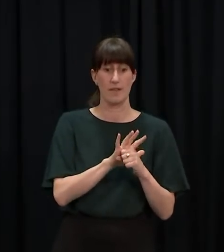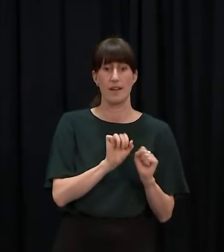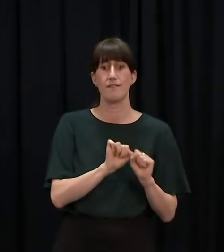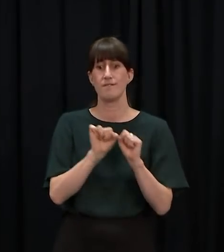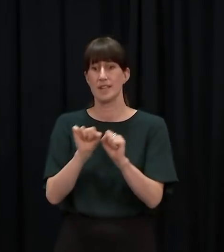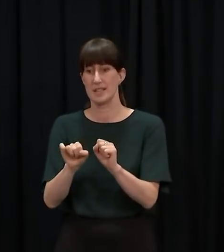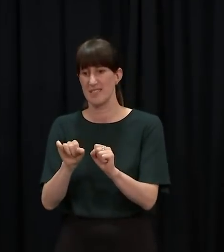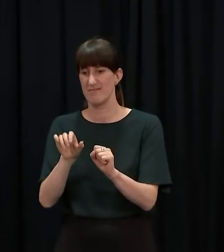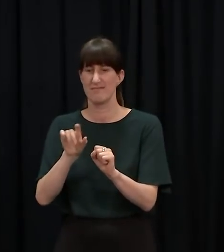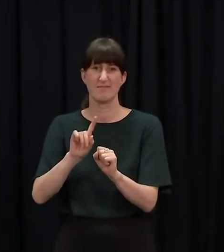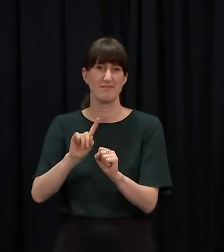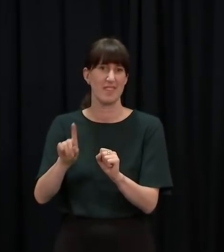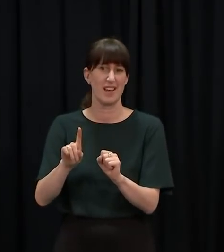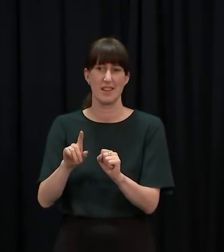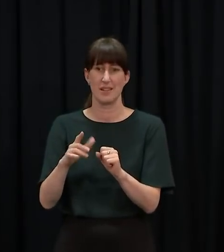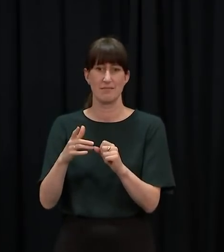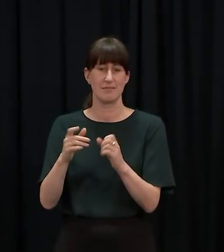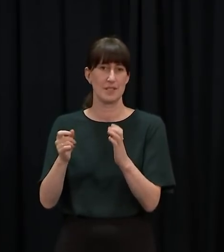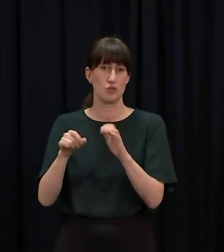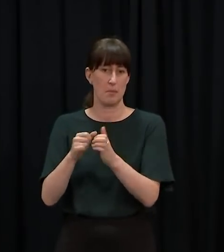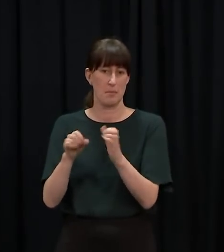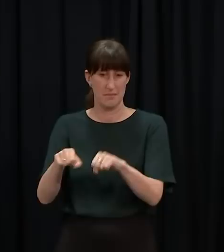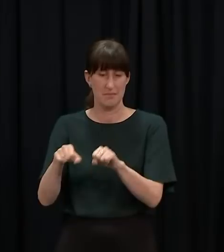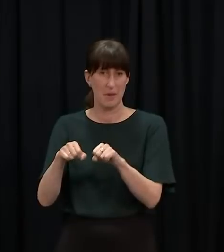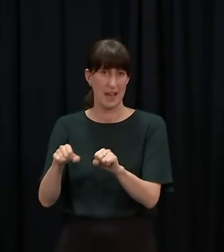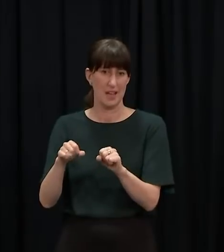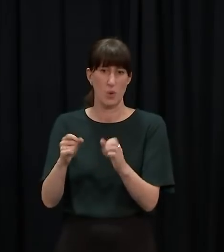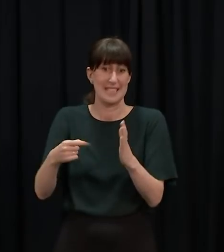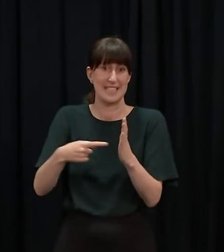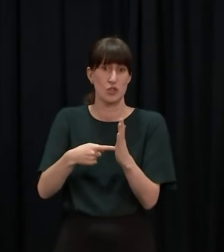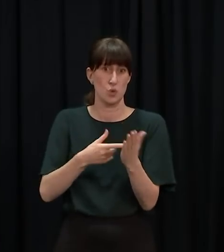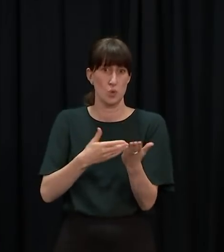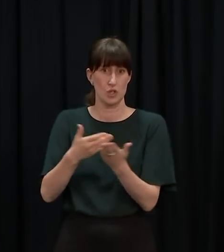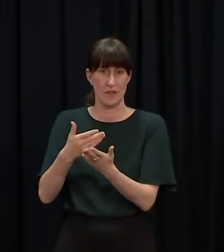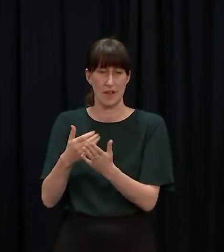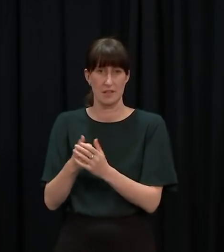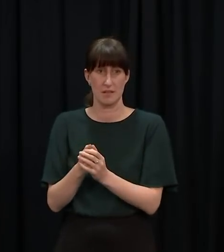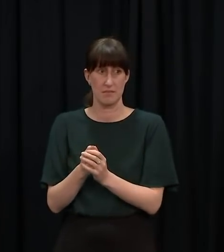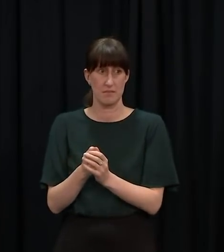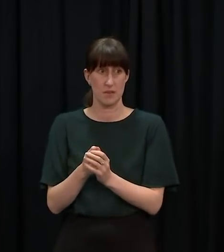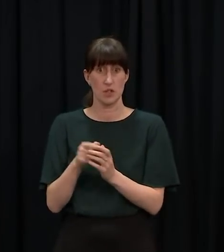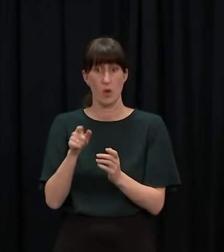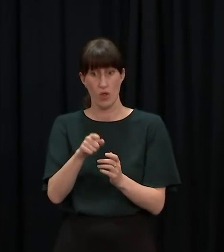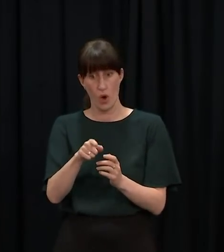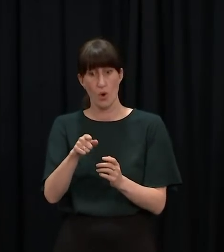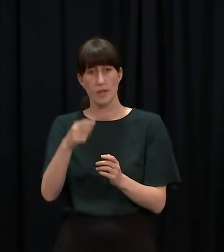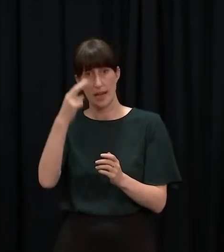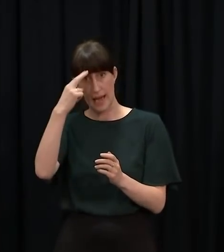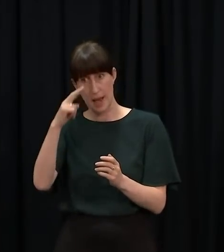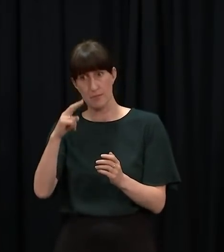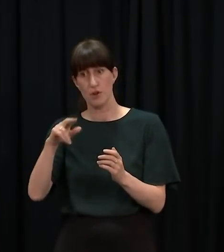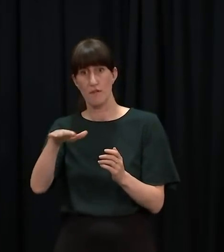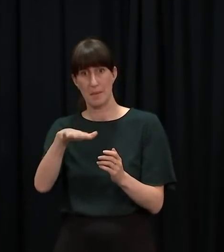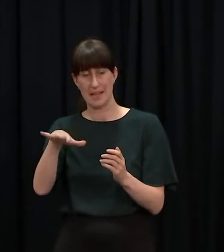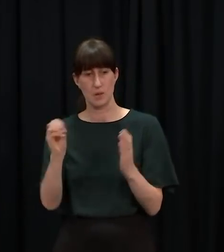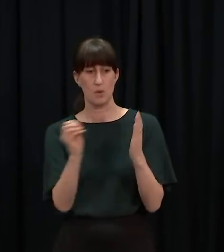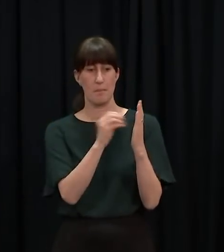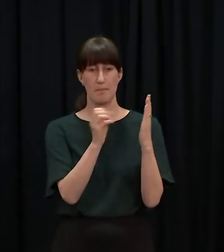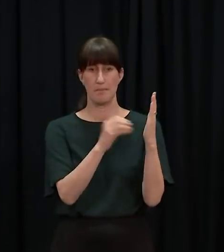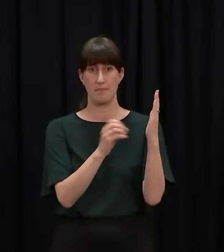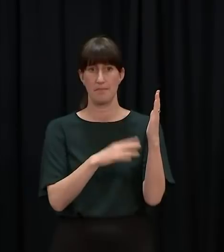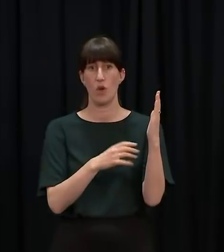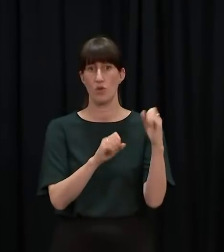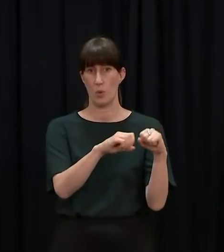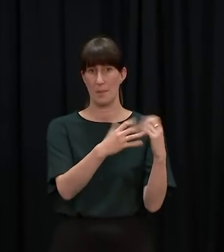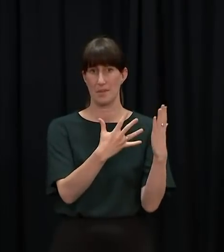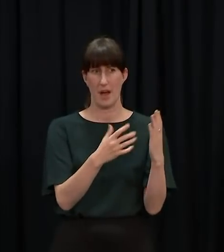of accessing an essential service while in alert level 4. And so as part of our approach, we publicise those as locations of interest. And I think a